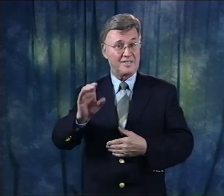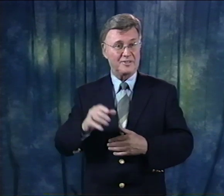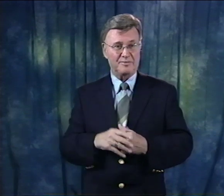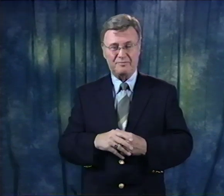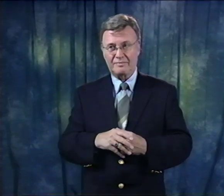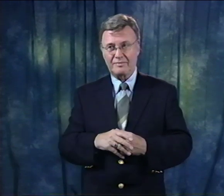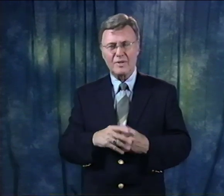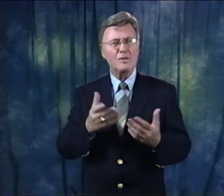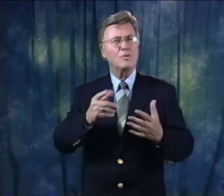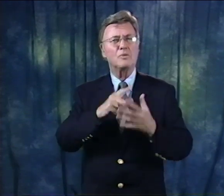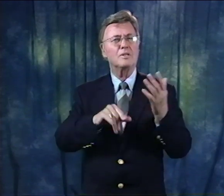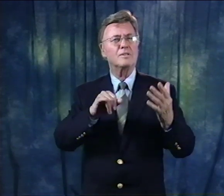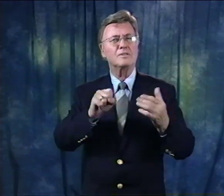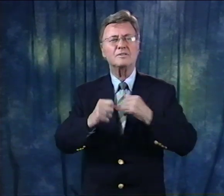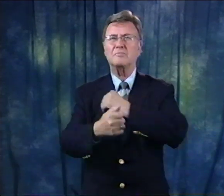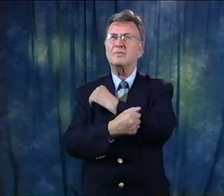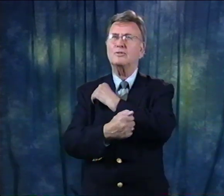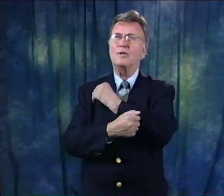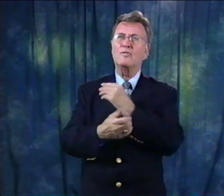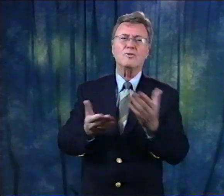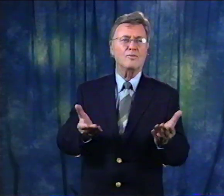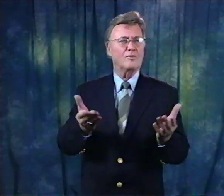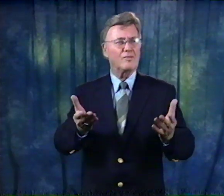JDCC. And what is Passover?